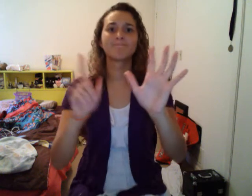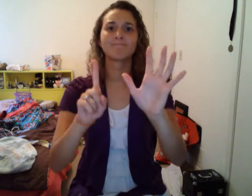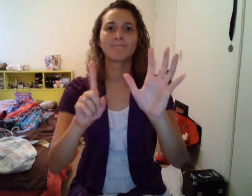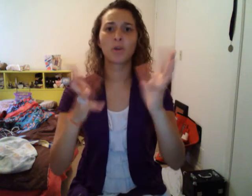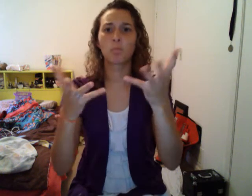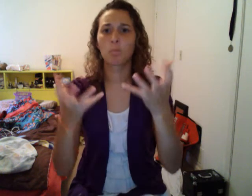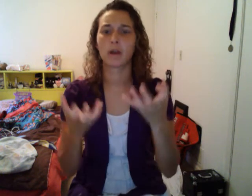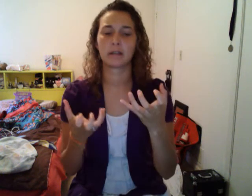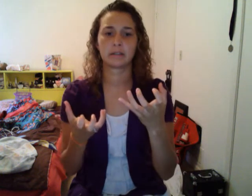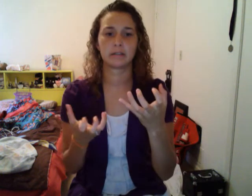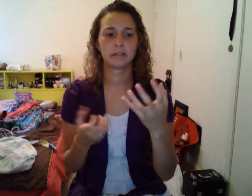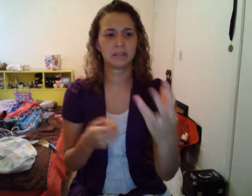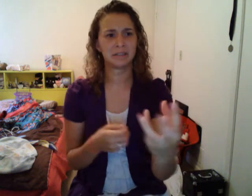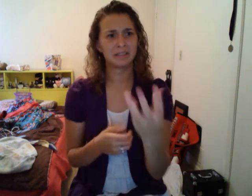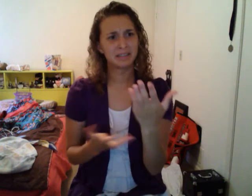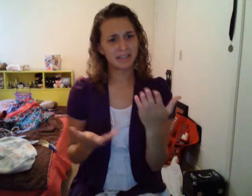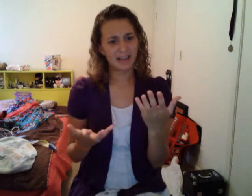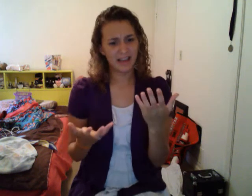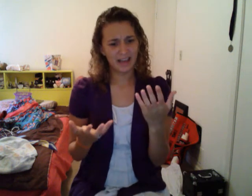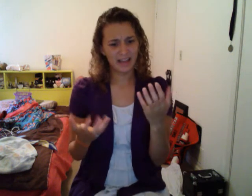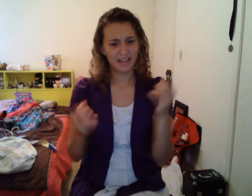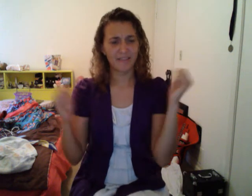They've been in a terrible trolley car wreck.